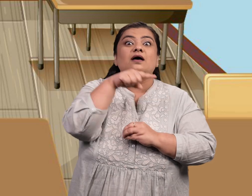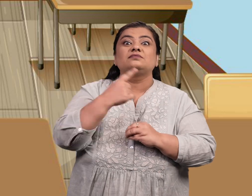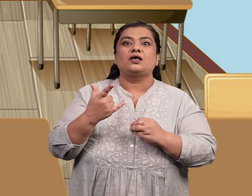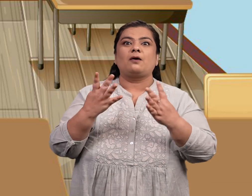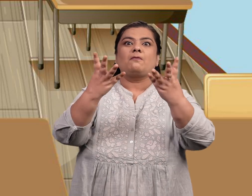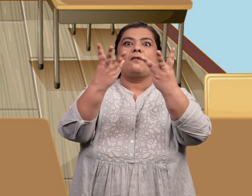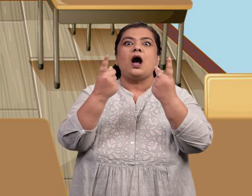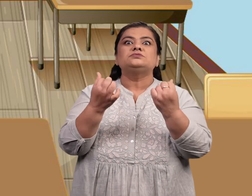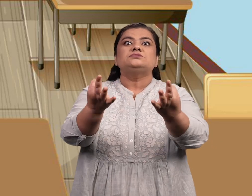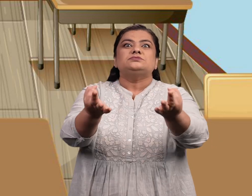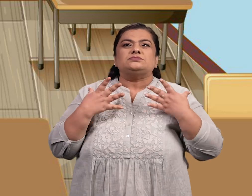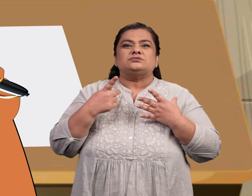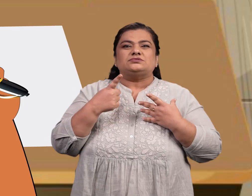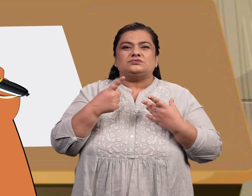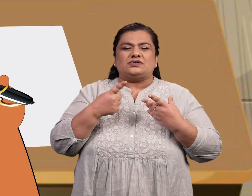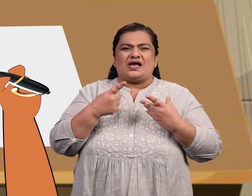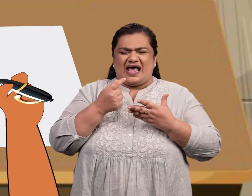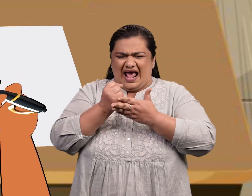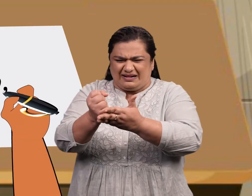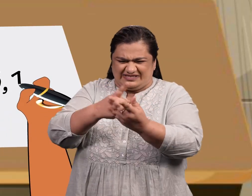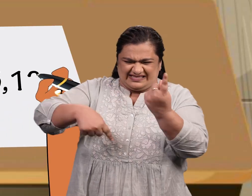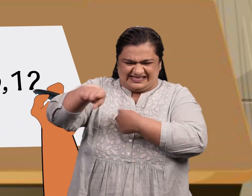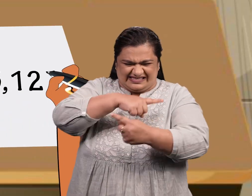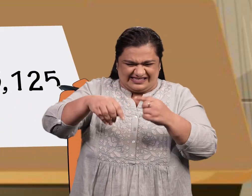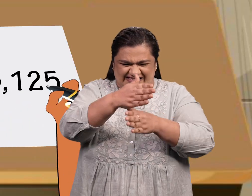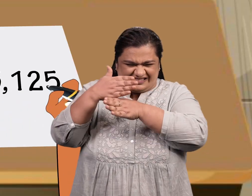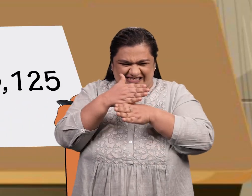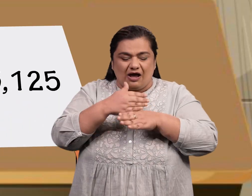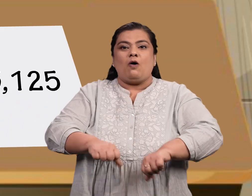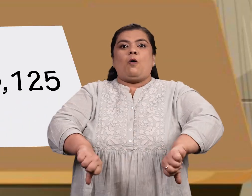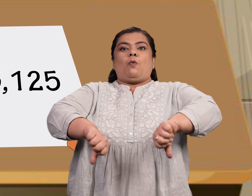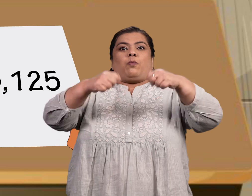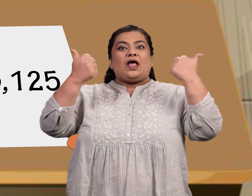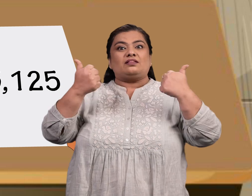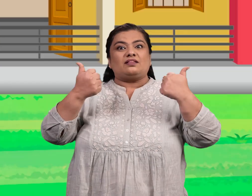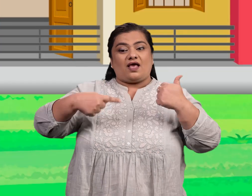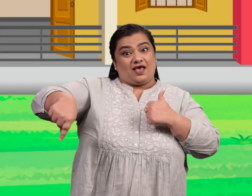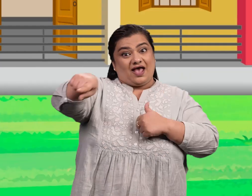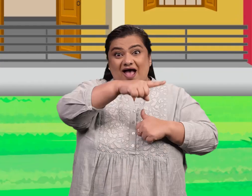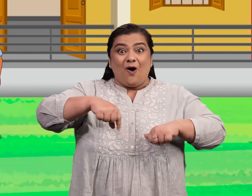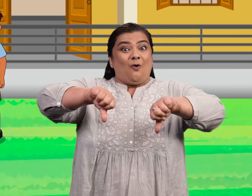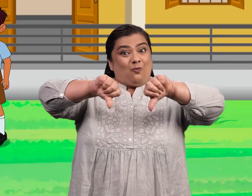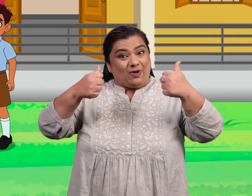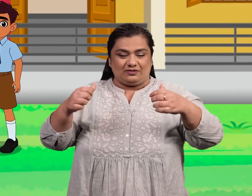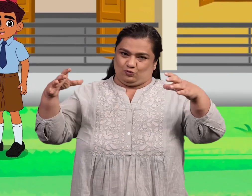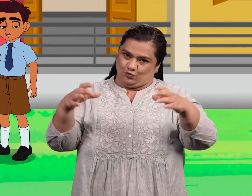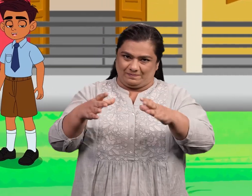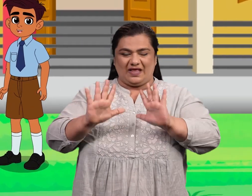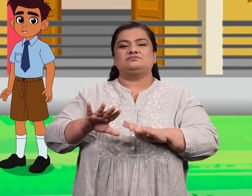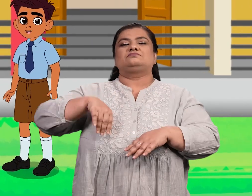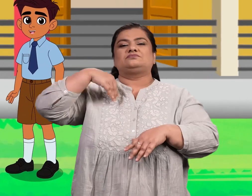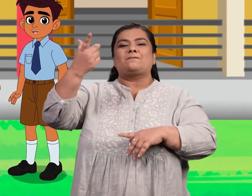And finally, with Bharat's math solving skills, he helped his team win.